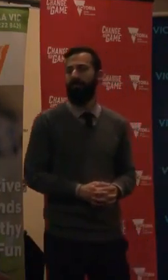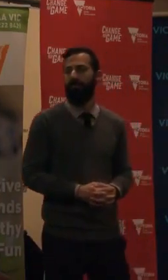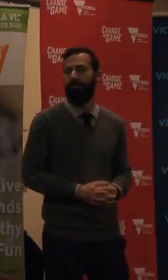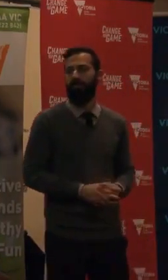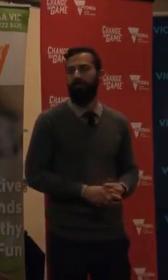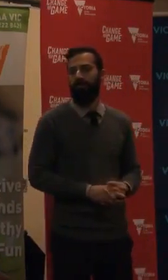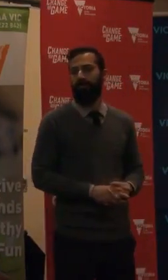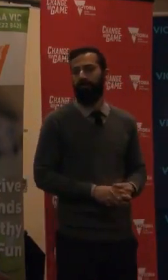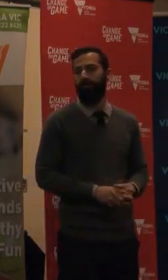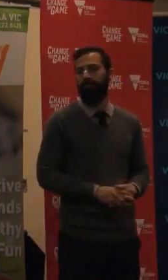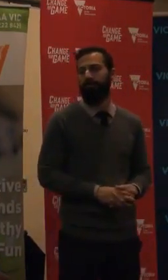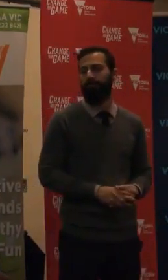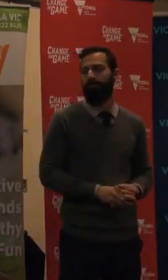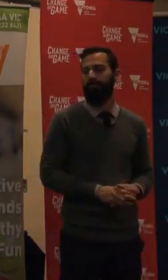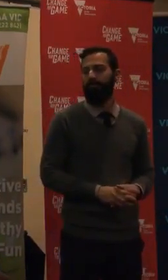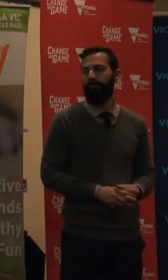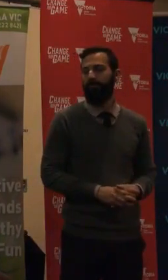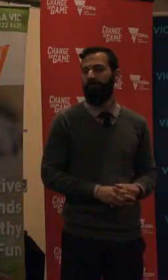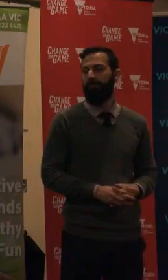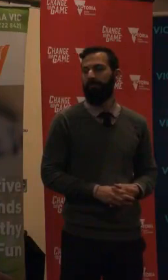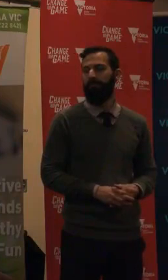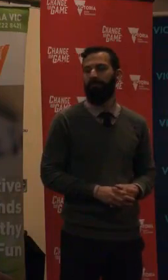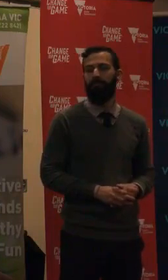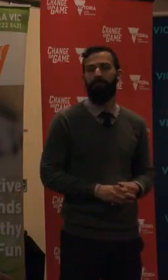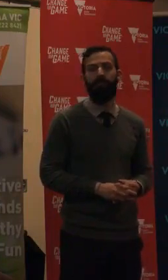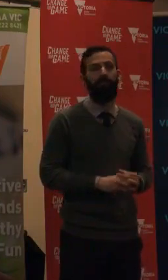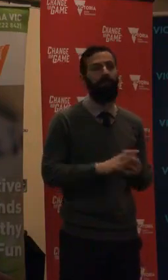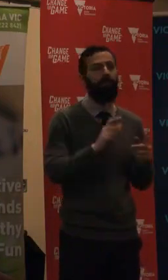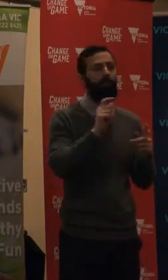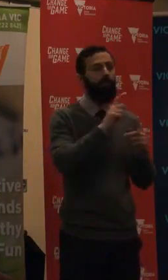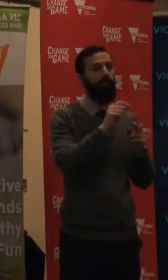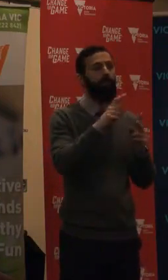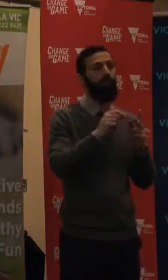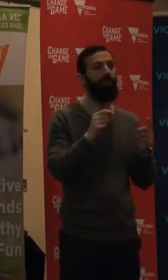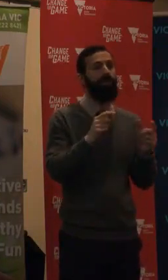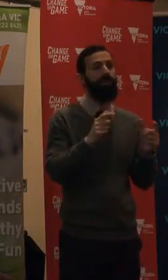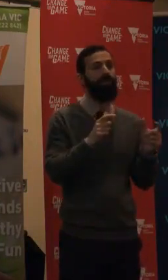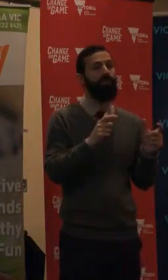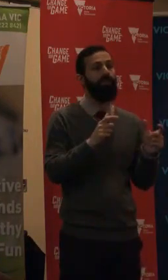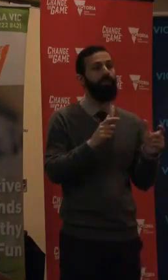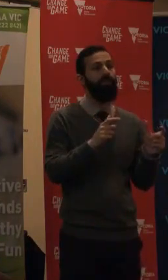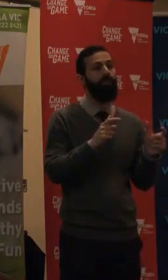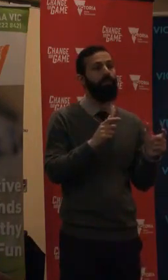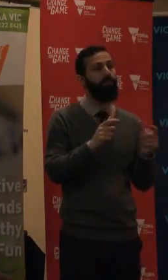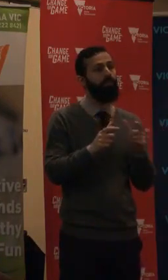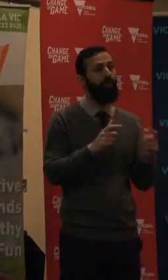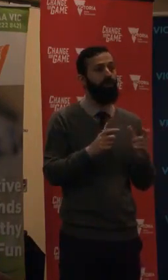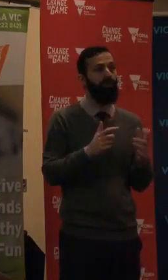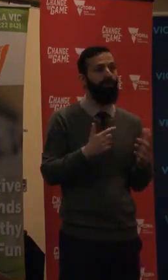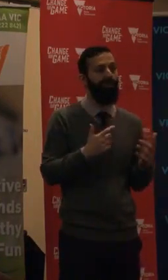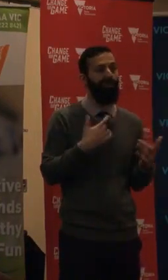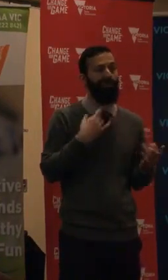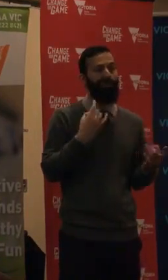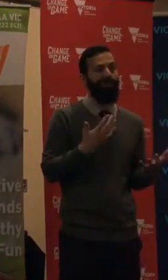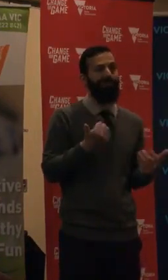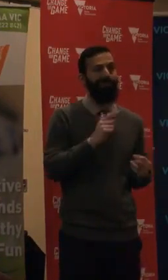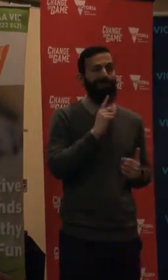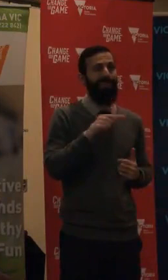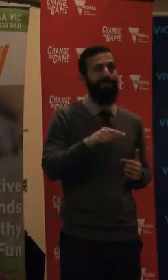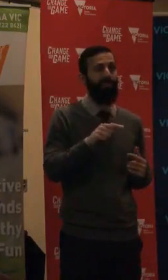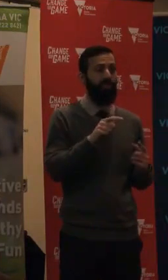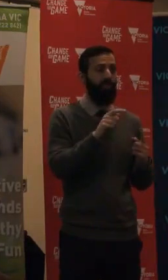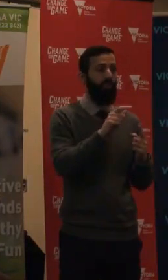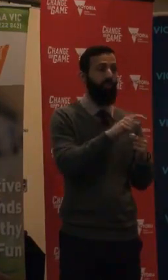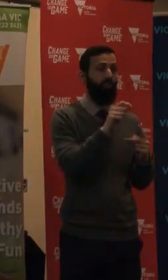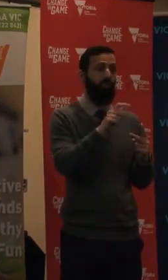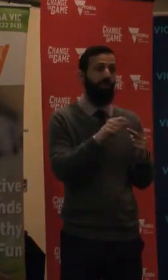Okay. In terms of choice and control, it's fair to say, and I've already alluded to this, basically, the choice